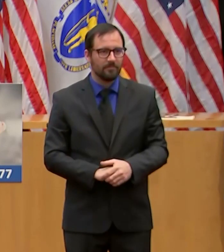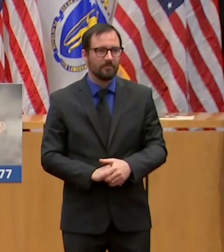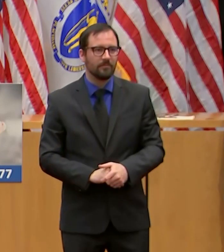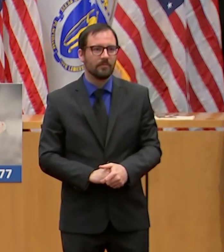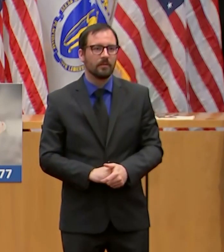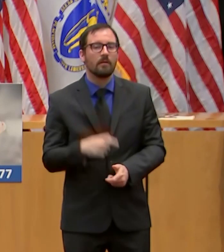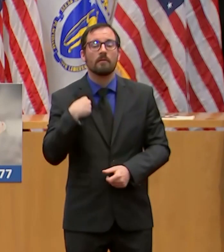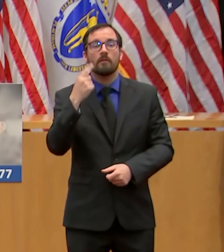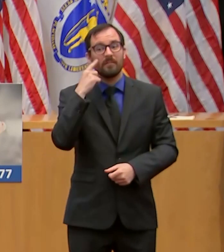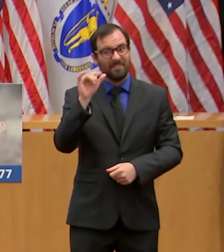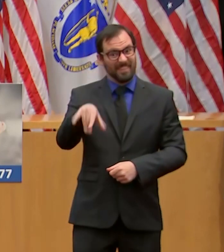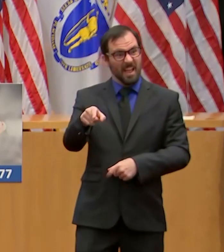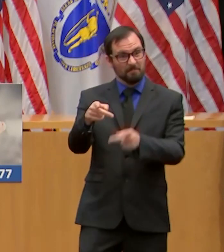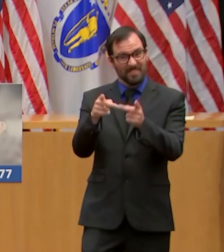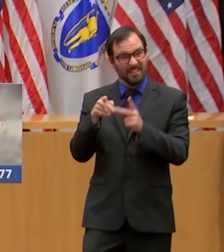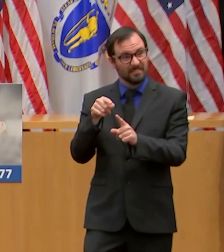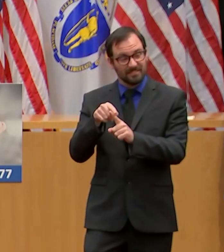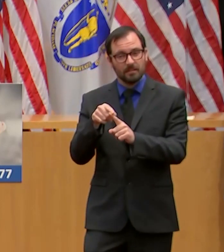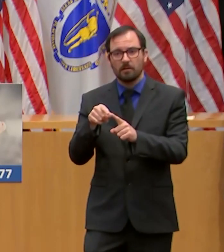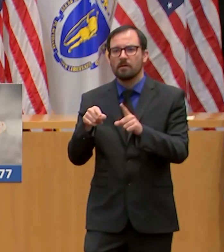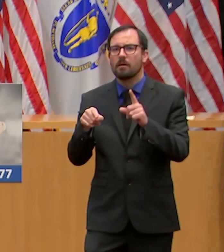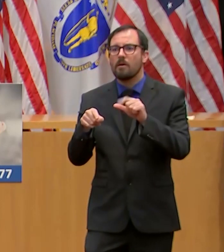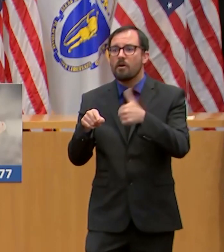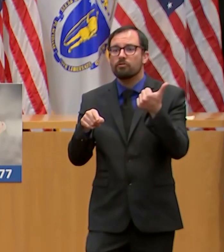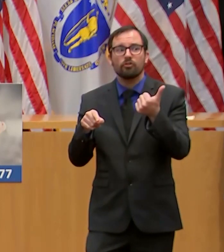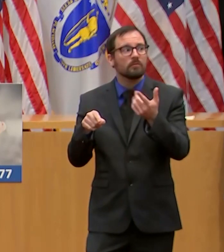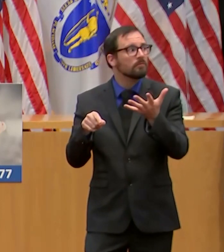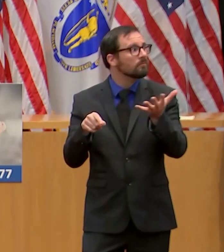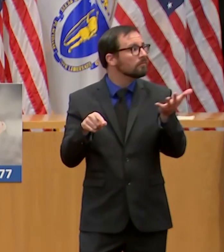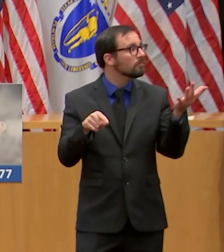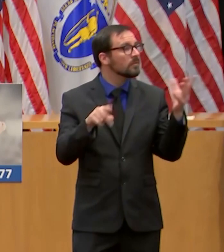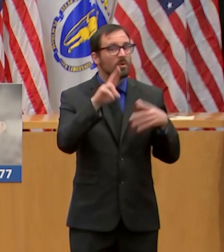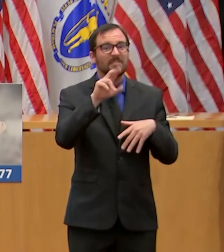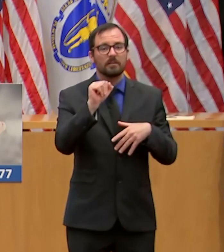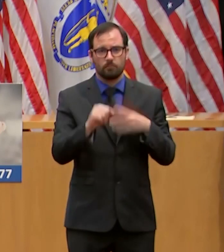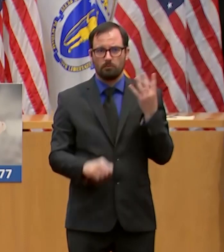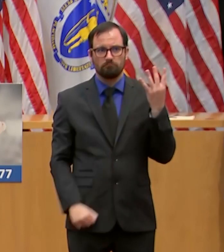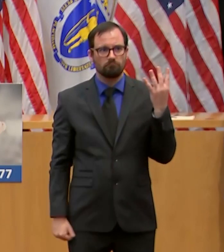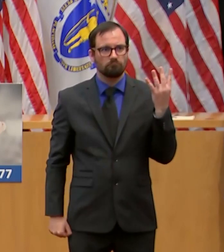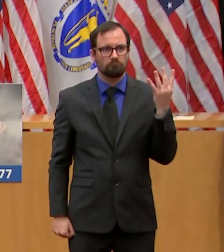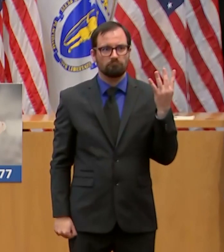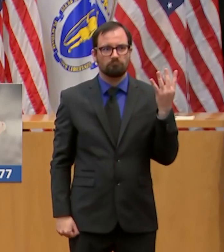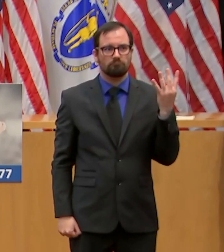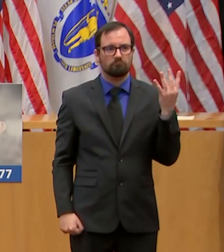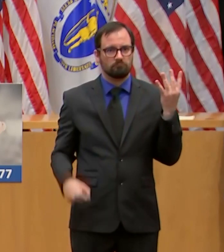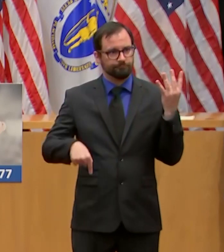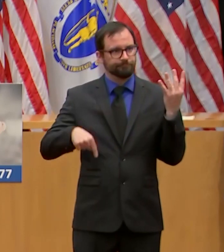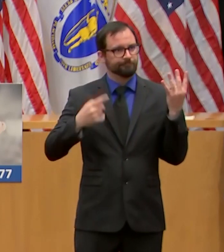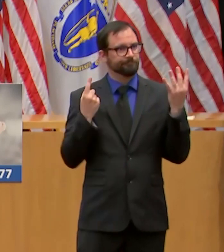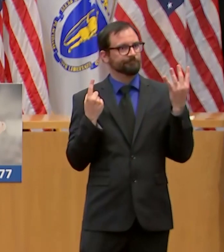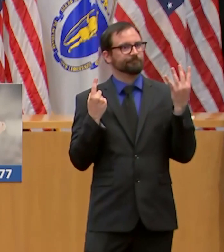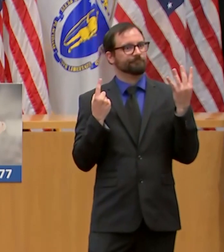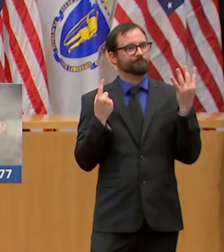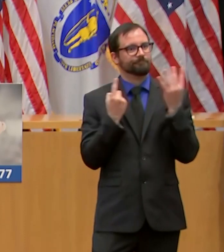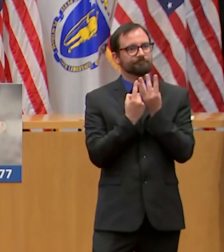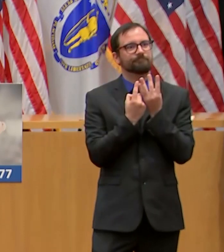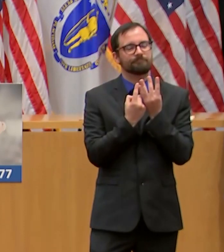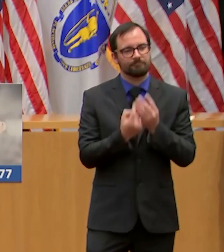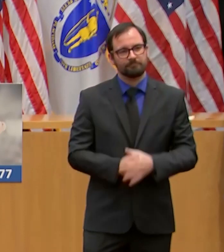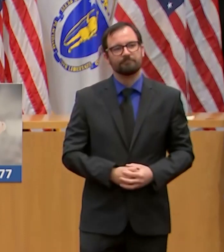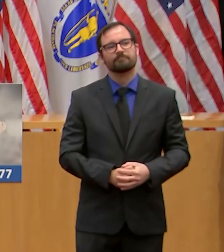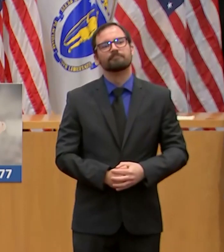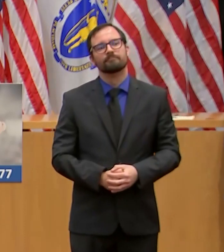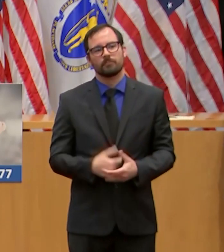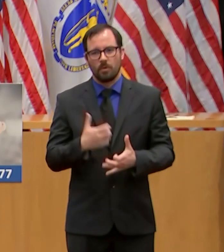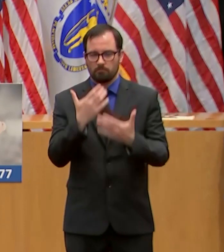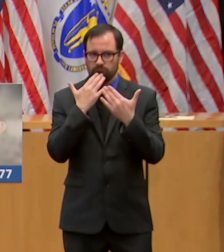Partners, the folks from the Mass Hospital Association, Mayor Joe Curtatone and the folks in Somerville, and the folks on